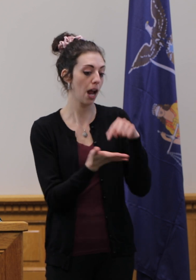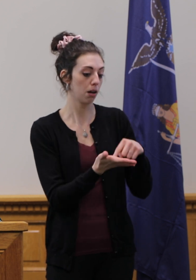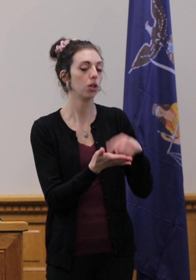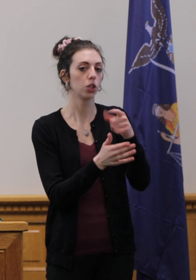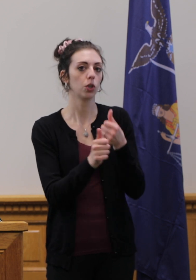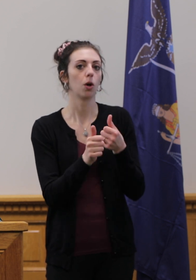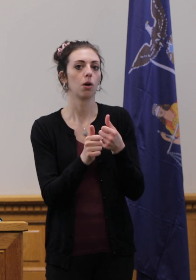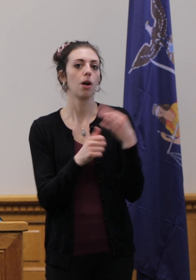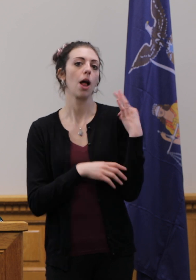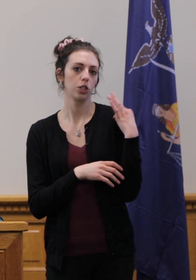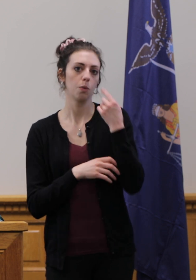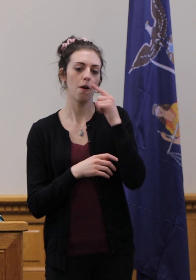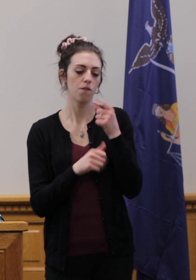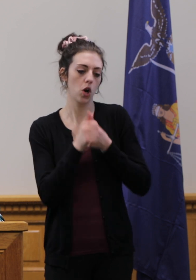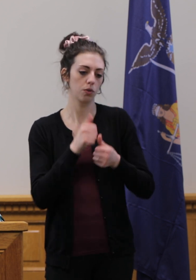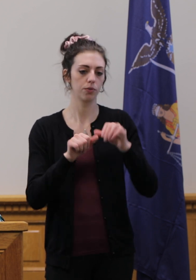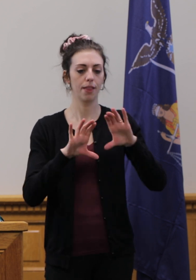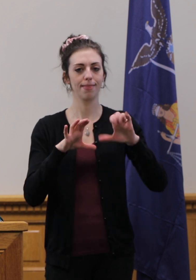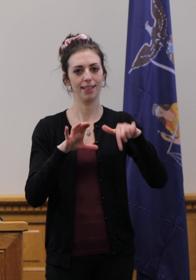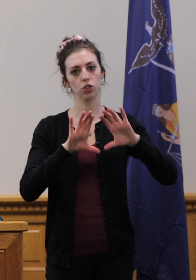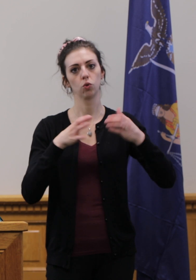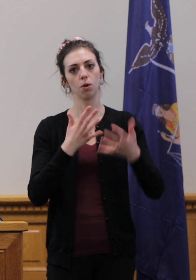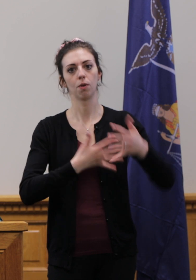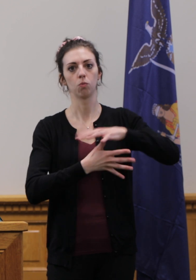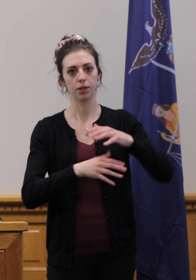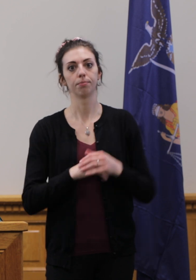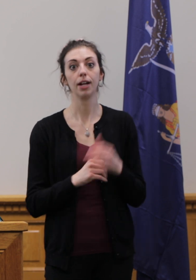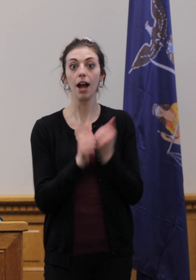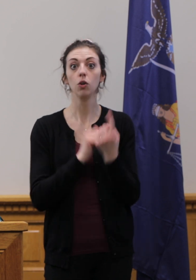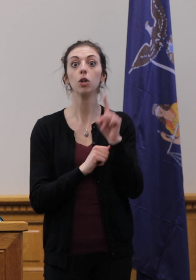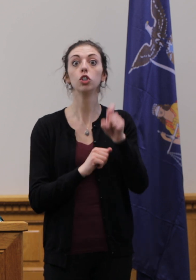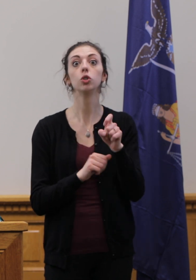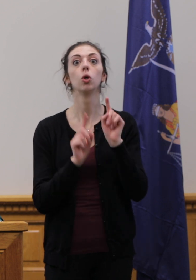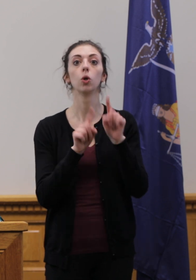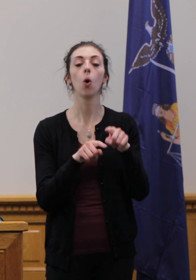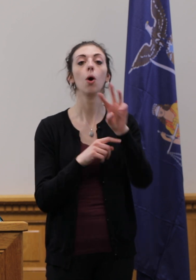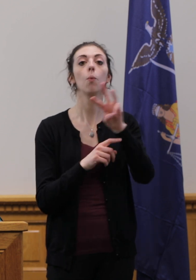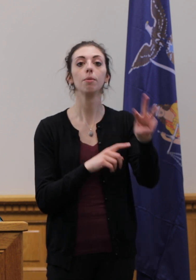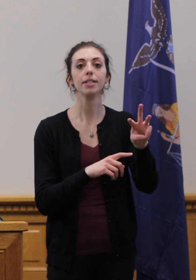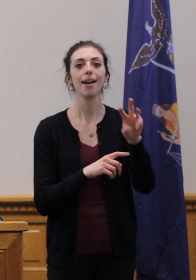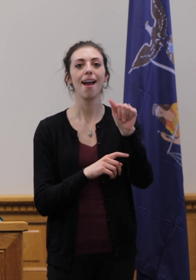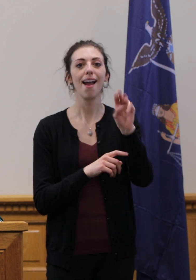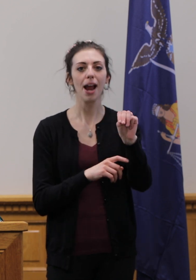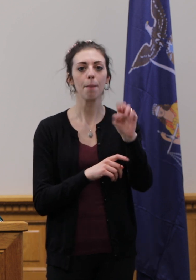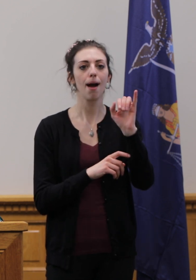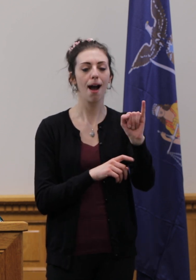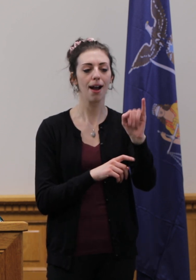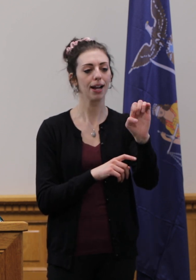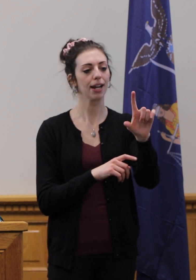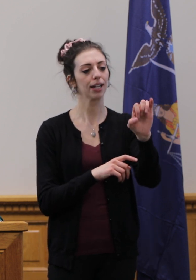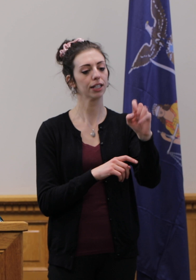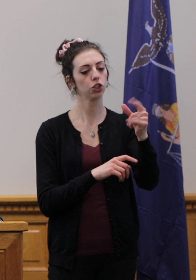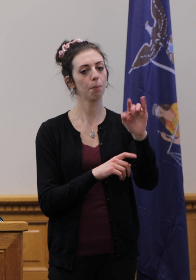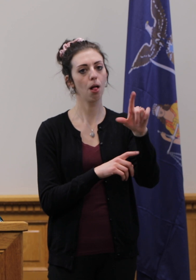this phase. Everyone should go through the New York State MI-Eligible website to determine